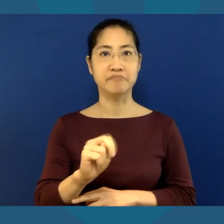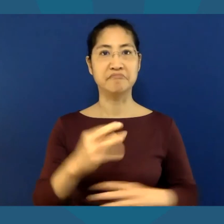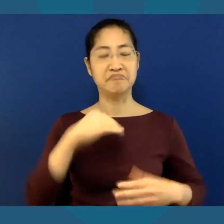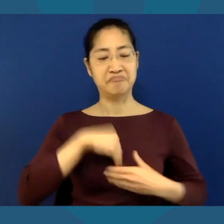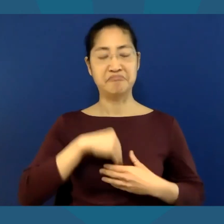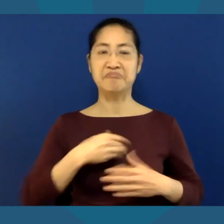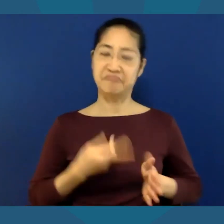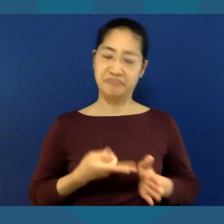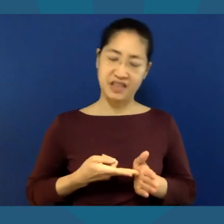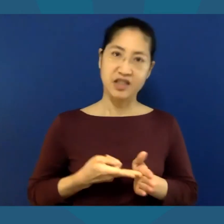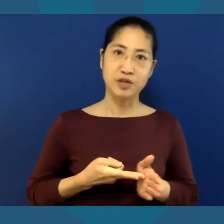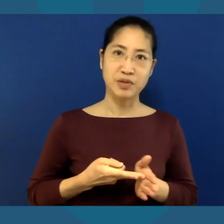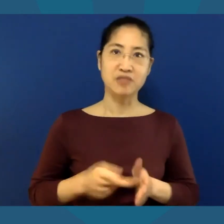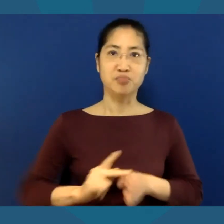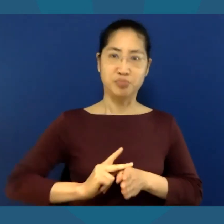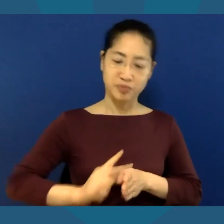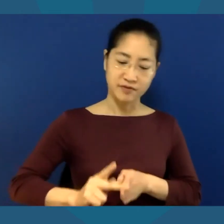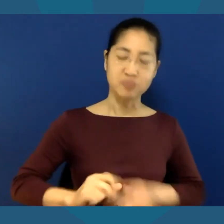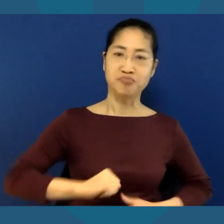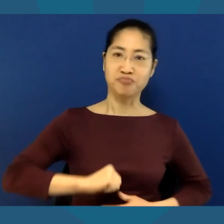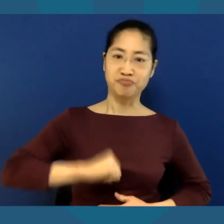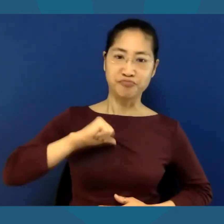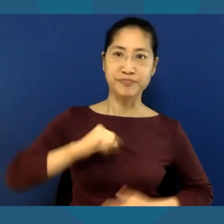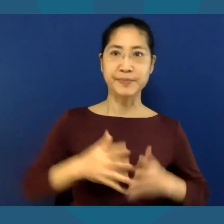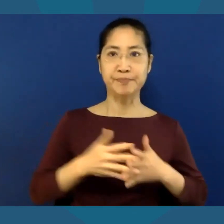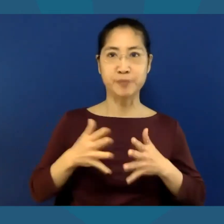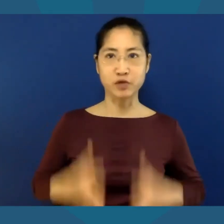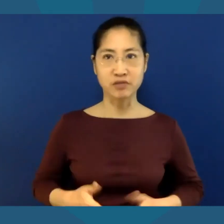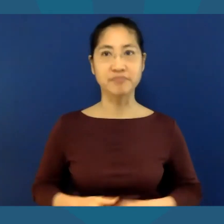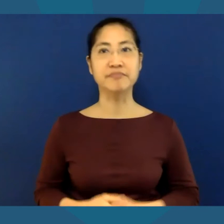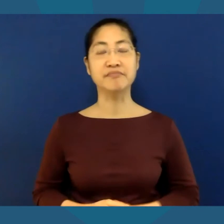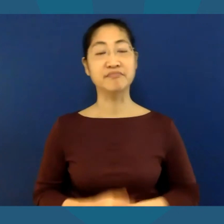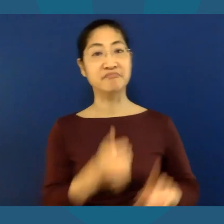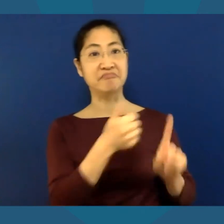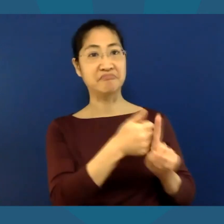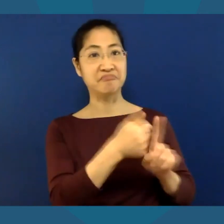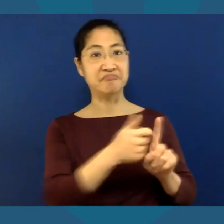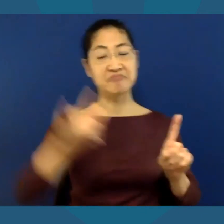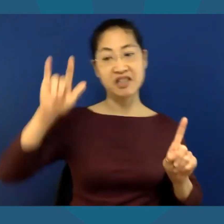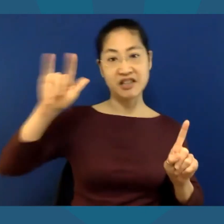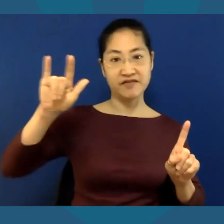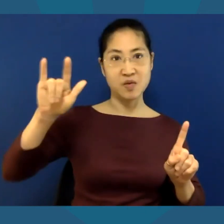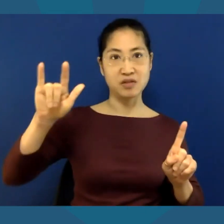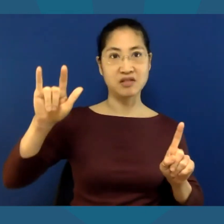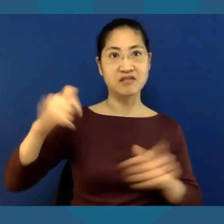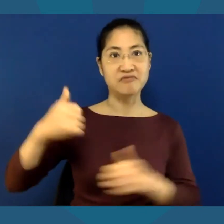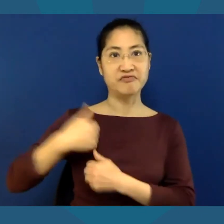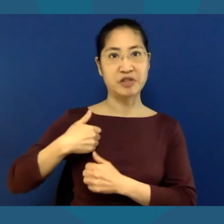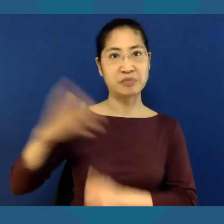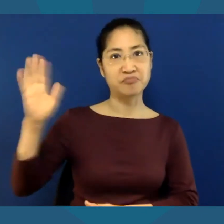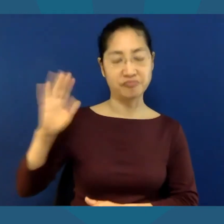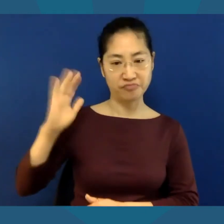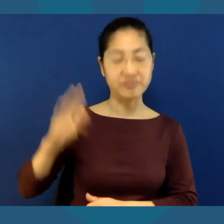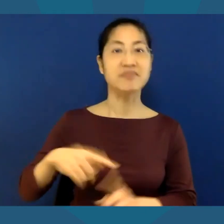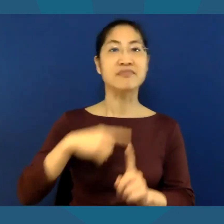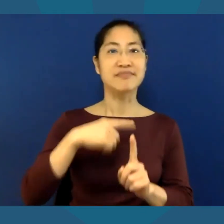With integrity, professionalism, and patriotism, Mark Workman, an Air Force